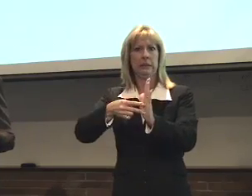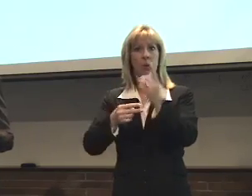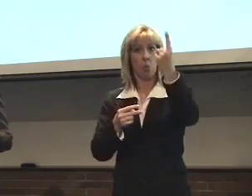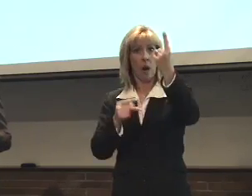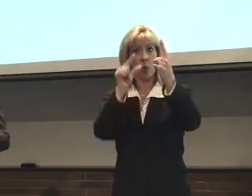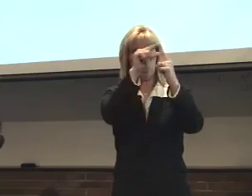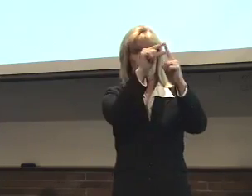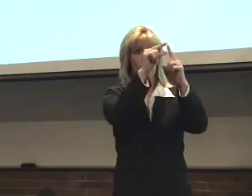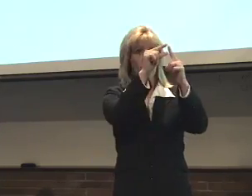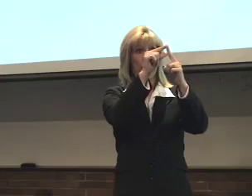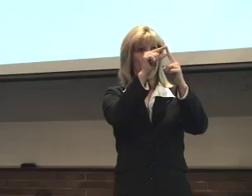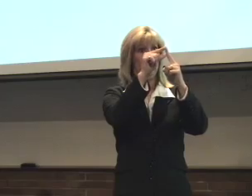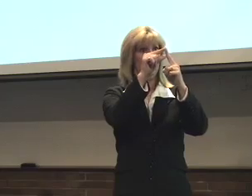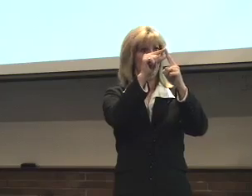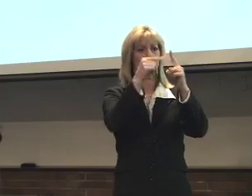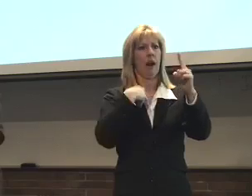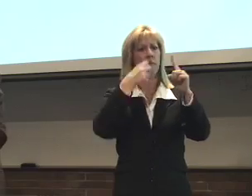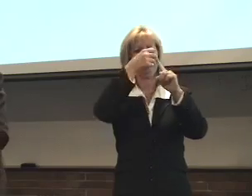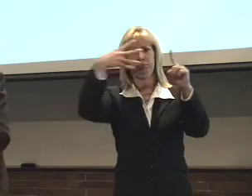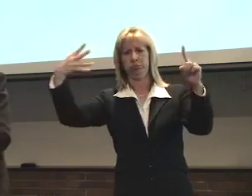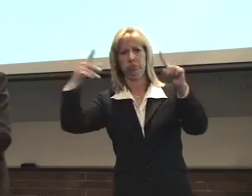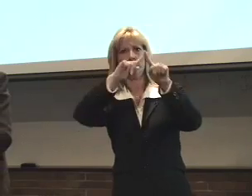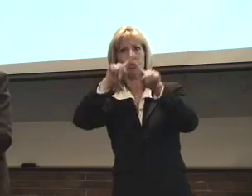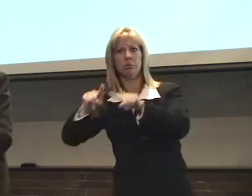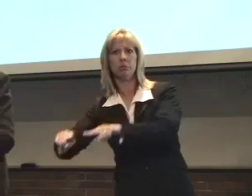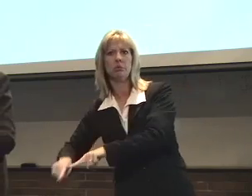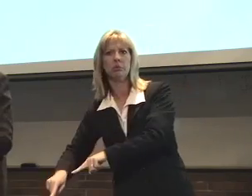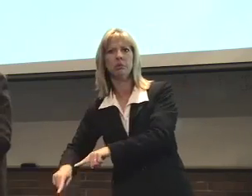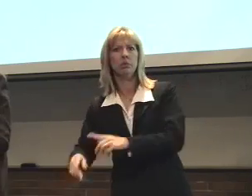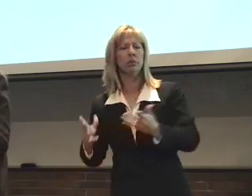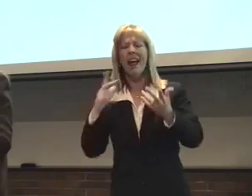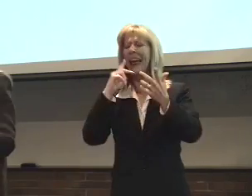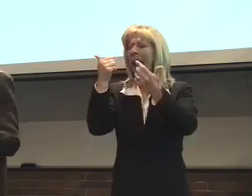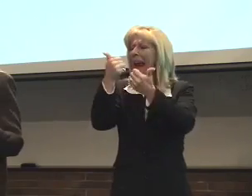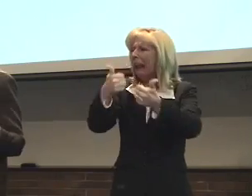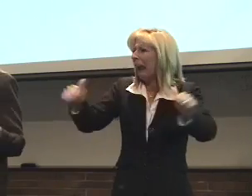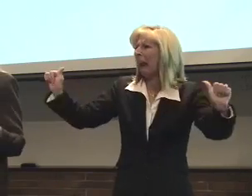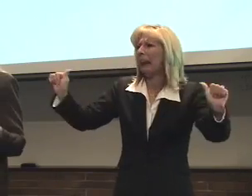words that never mean what kids think they mean. So just if you pick food,